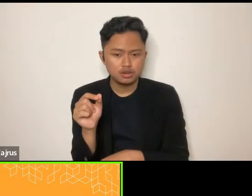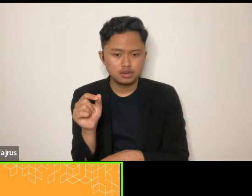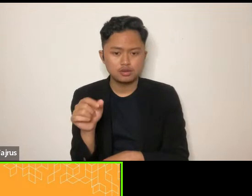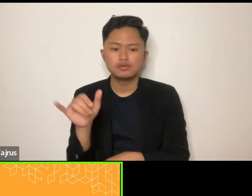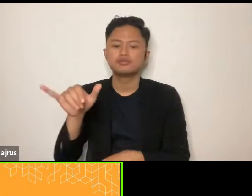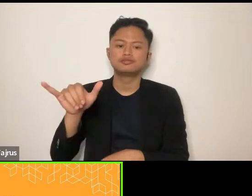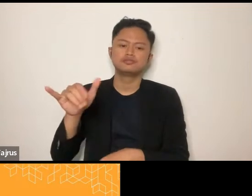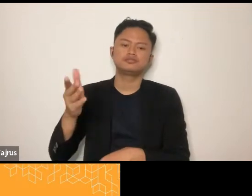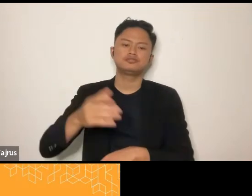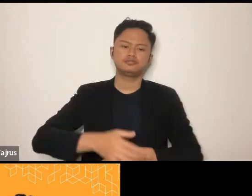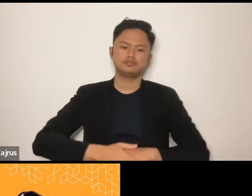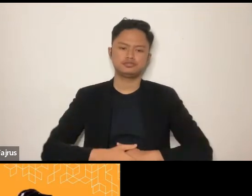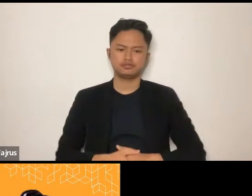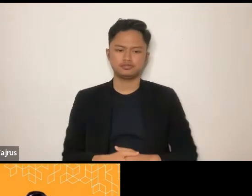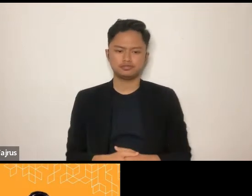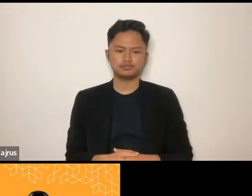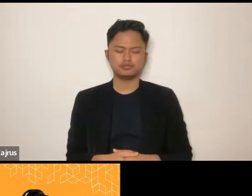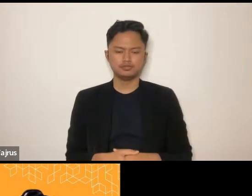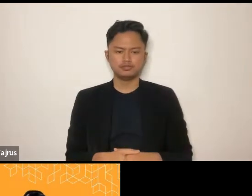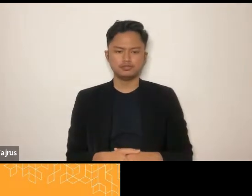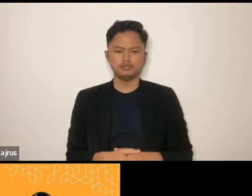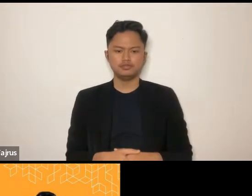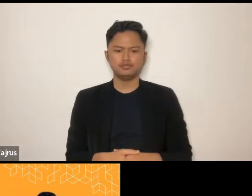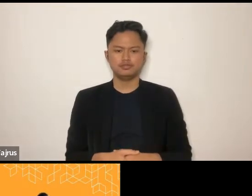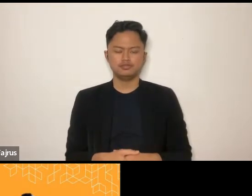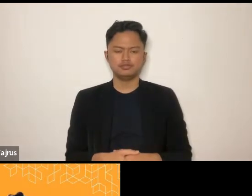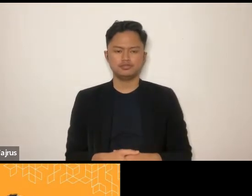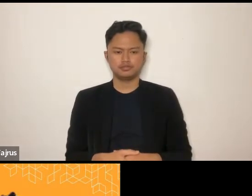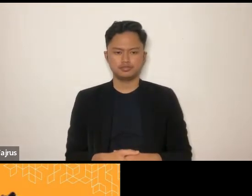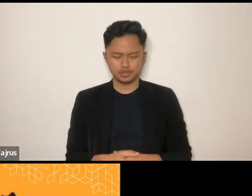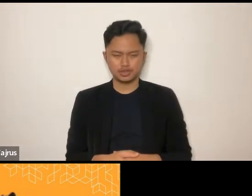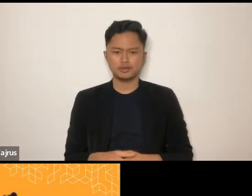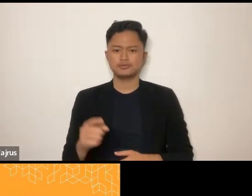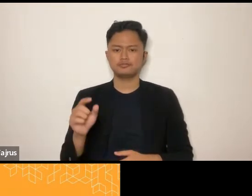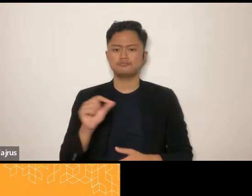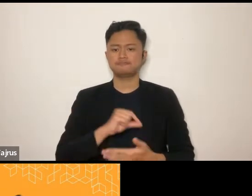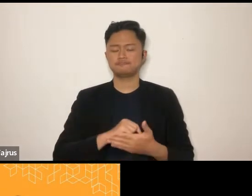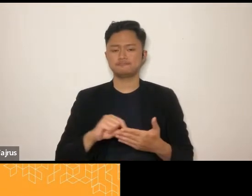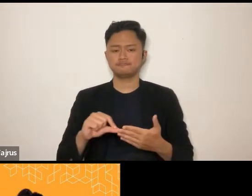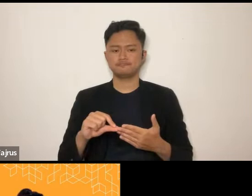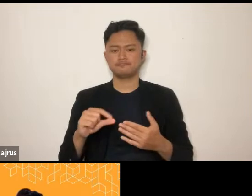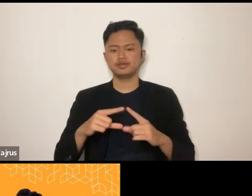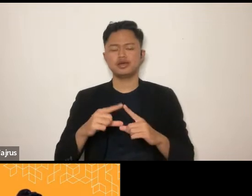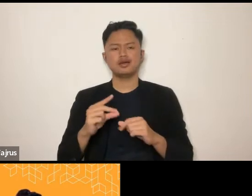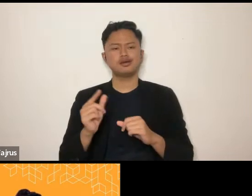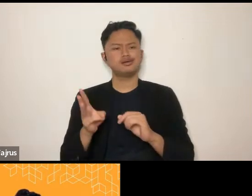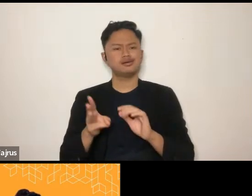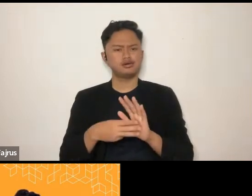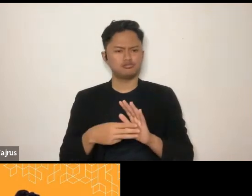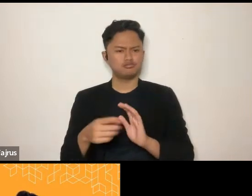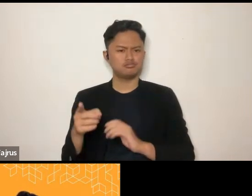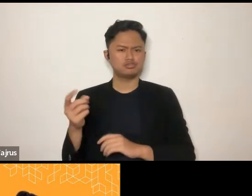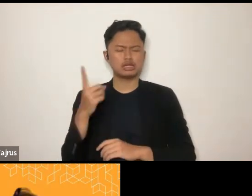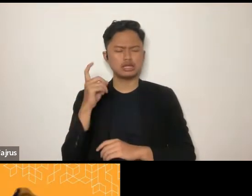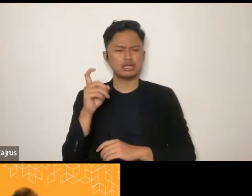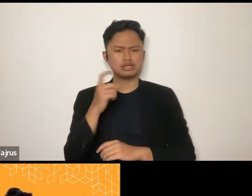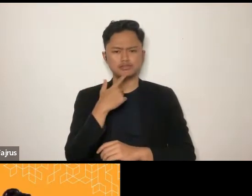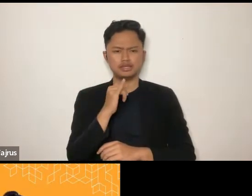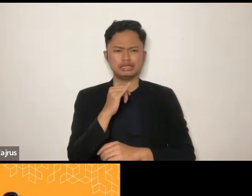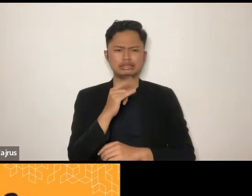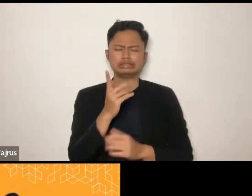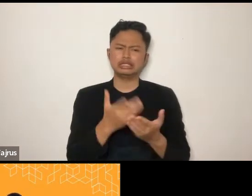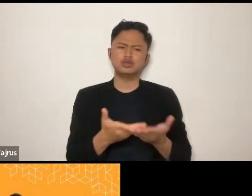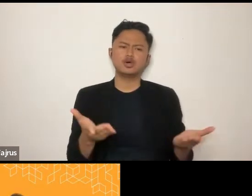Yes. So it's a question from Arul. He's asking like how in reality we